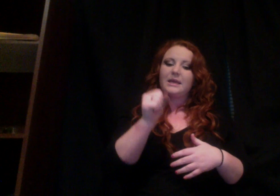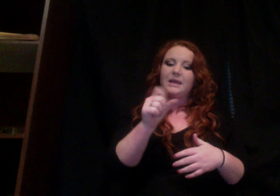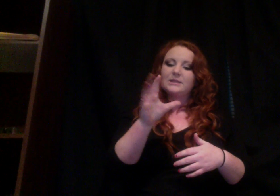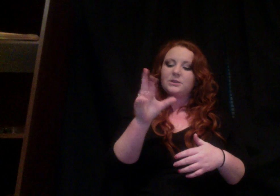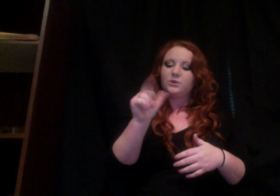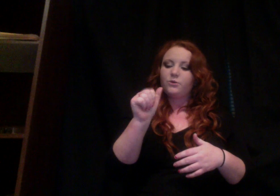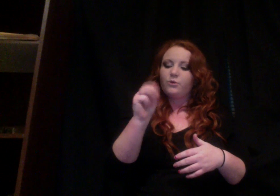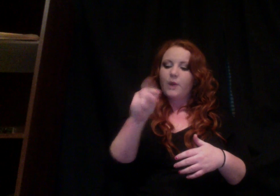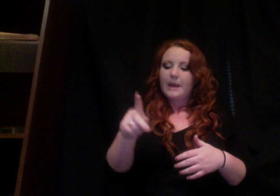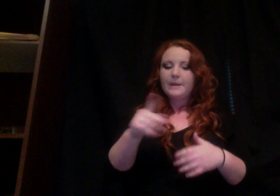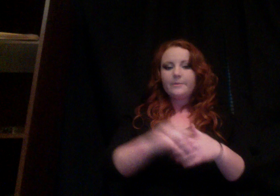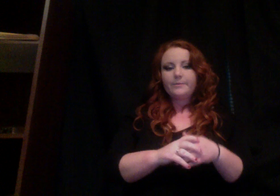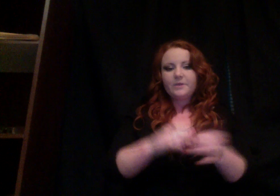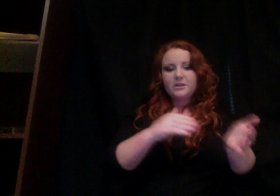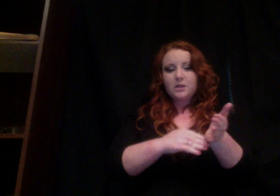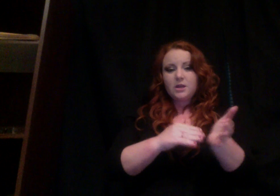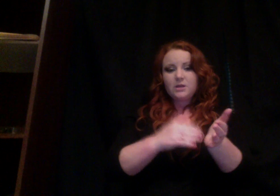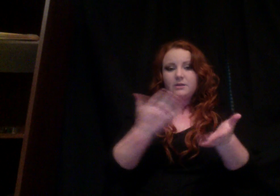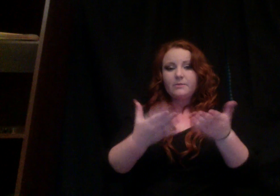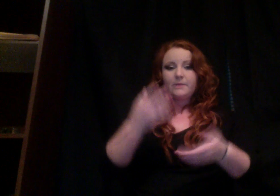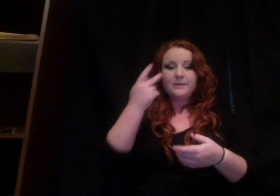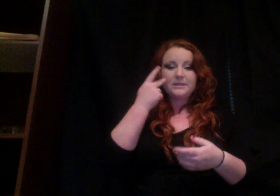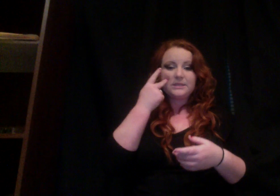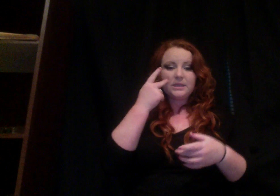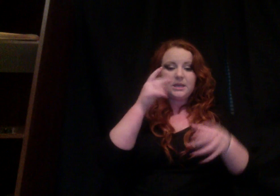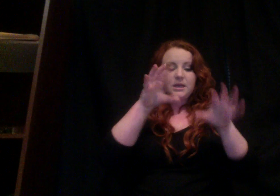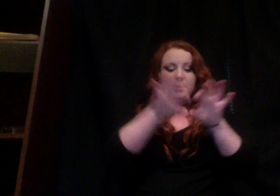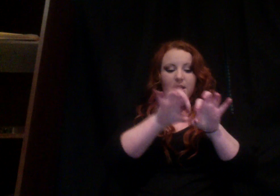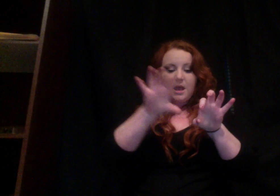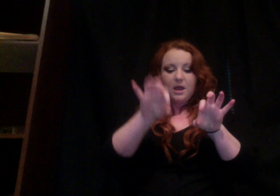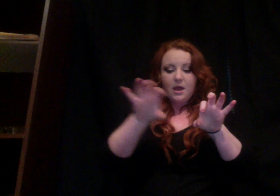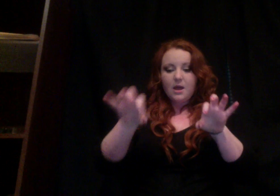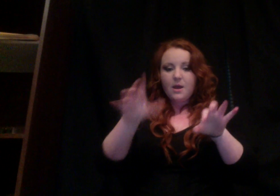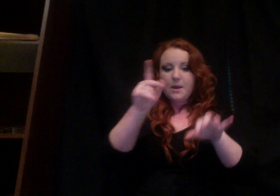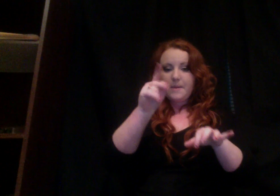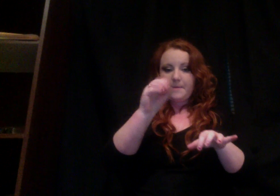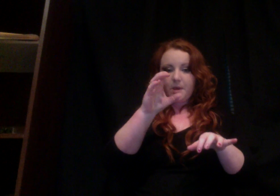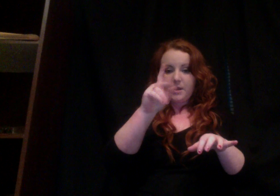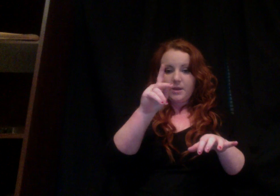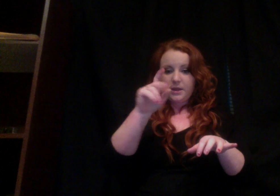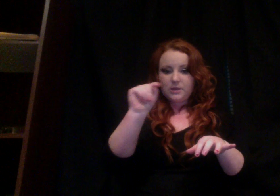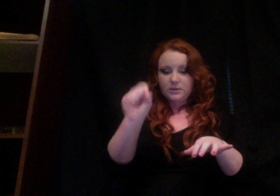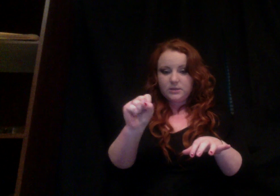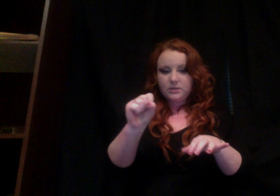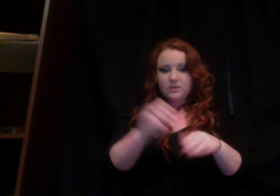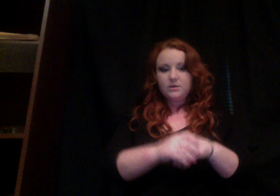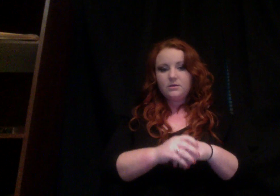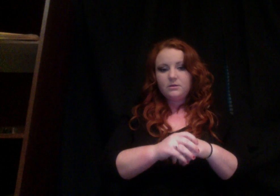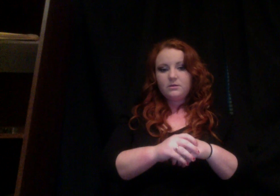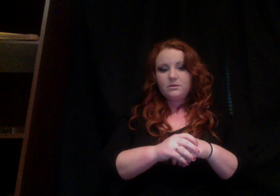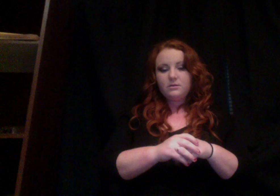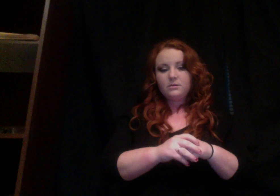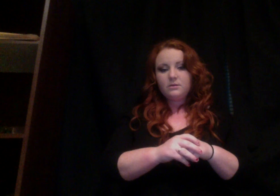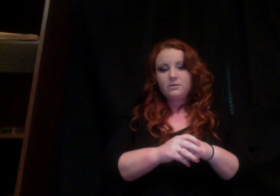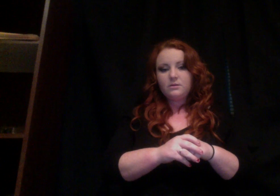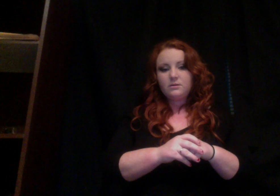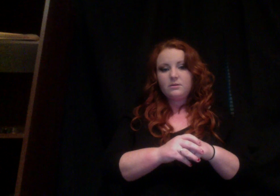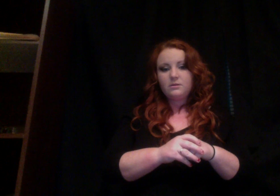If the doctor might see some pockets in the colon called diverticulitis, some patients are very concerned about their privacy